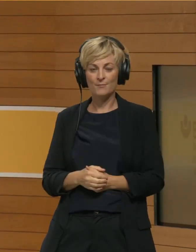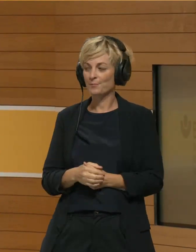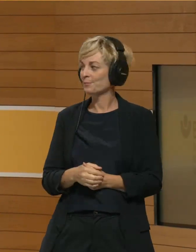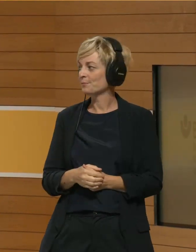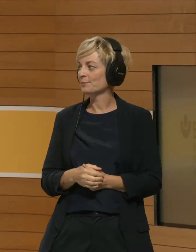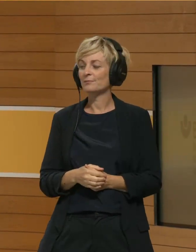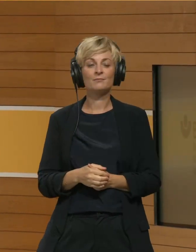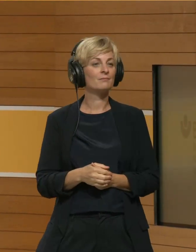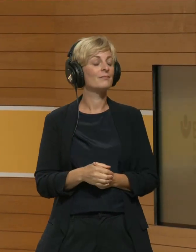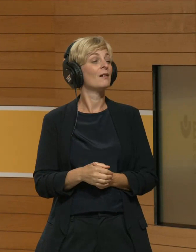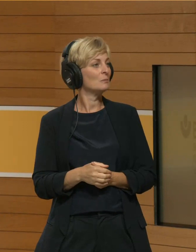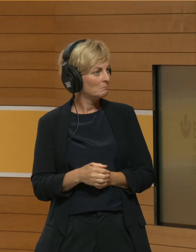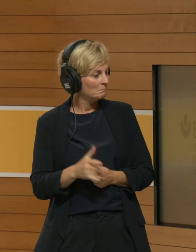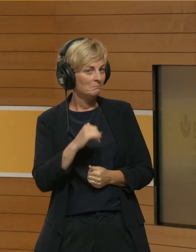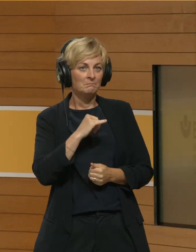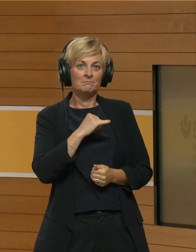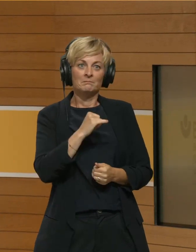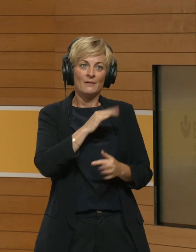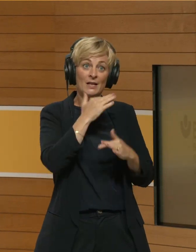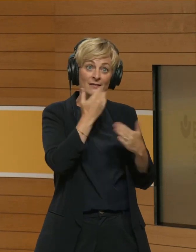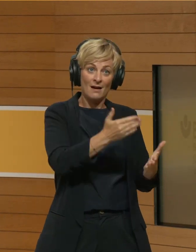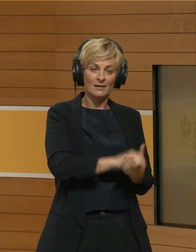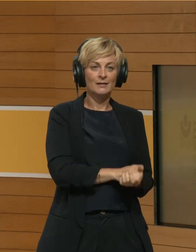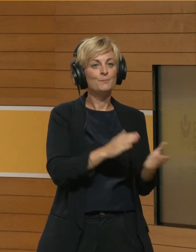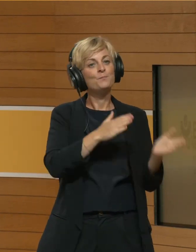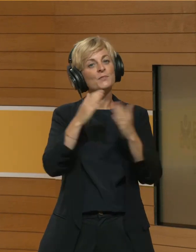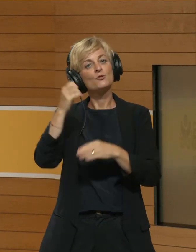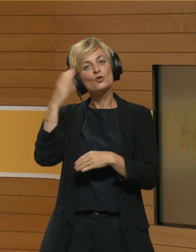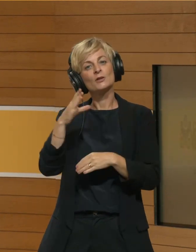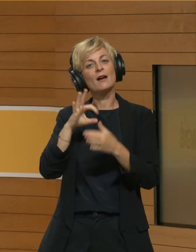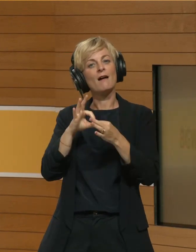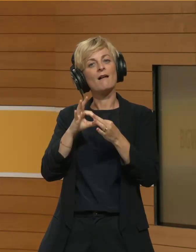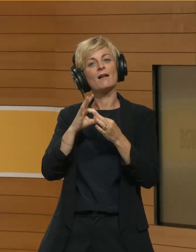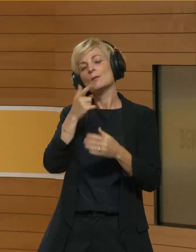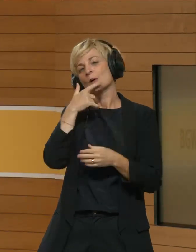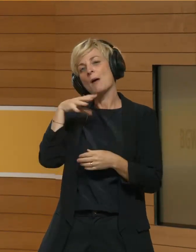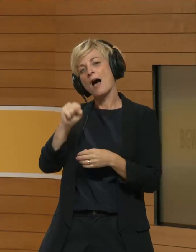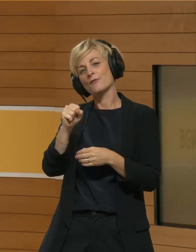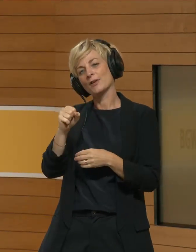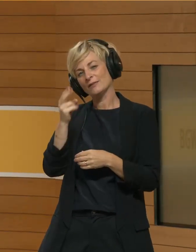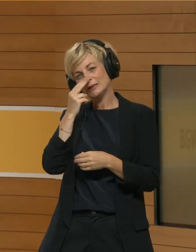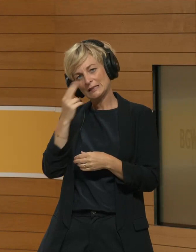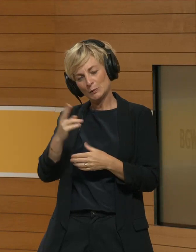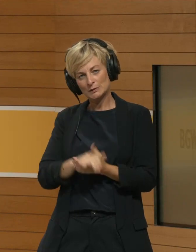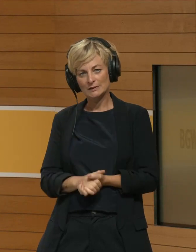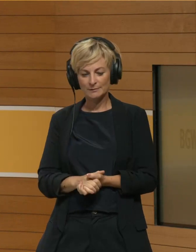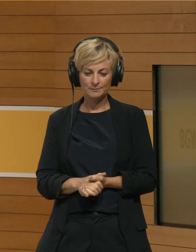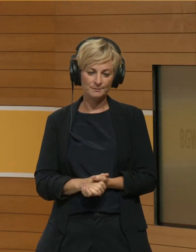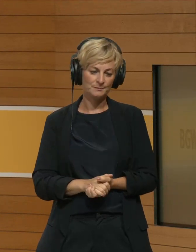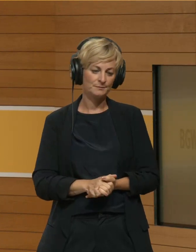Sonja, how's it at Bremerhaven? Yes, I'd like to give some overview about the project. Maybe you